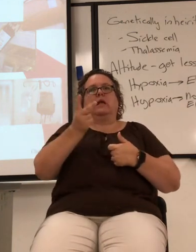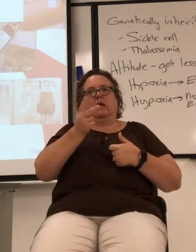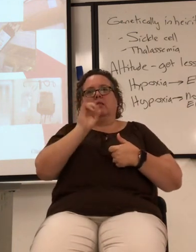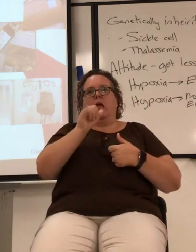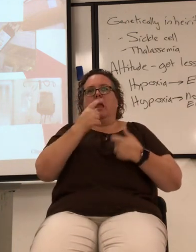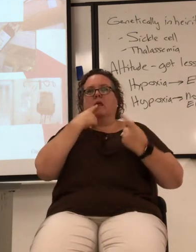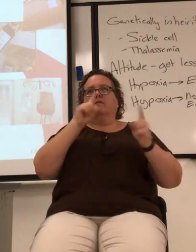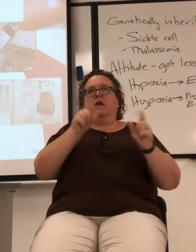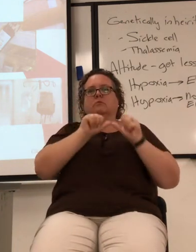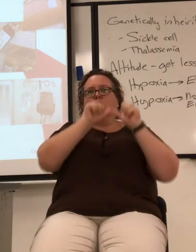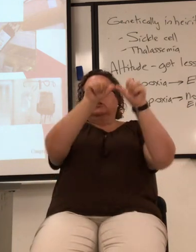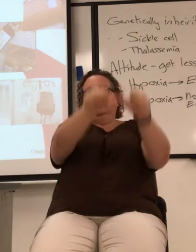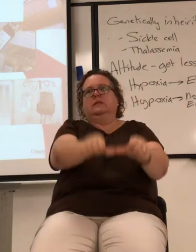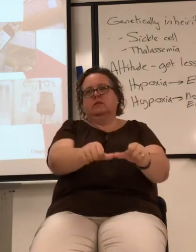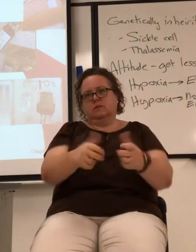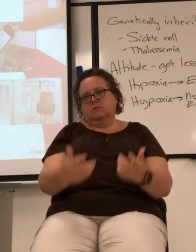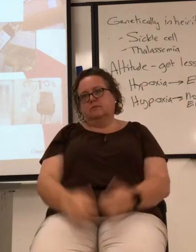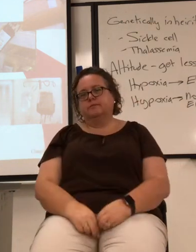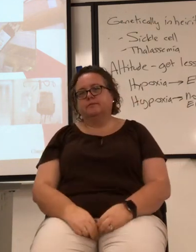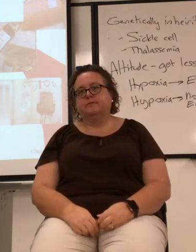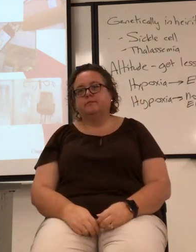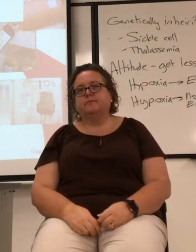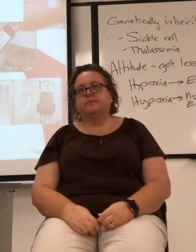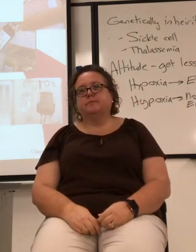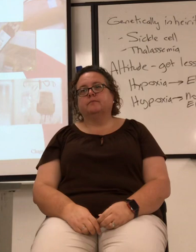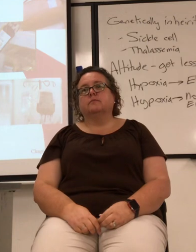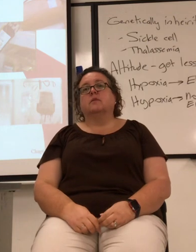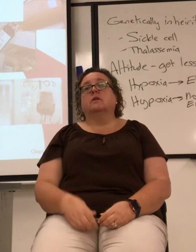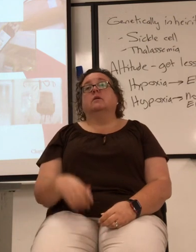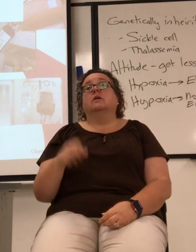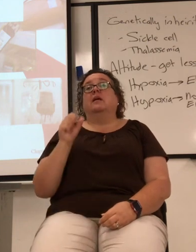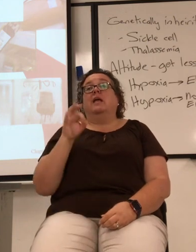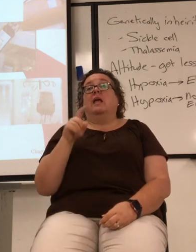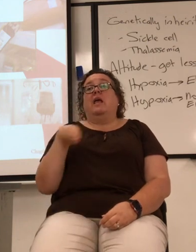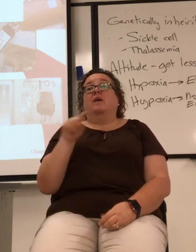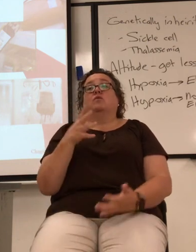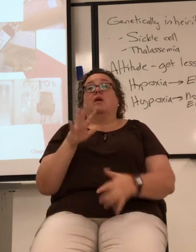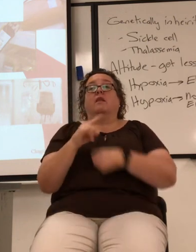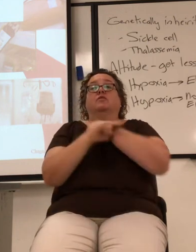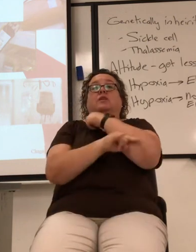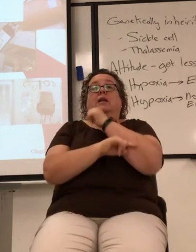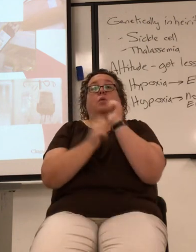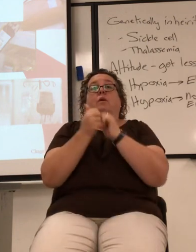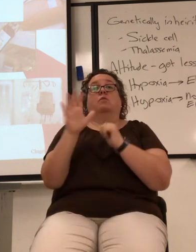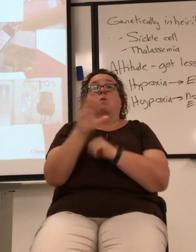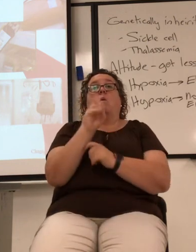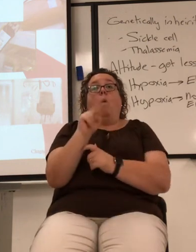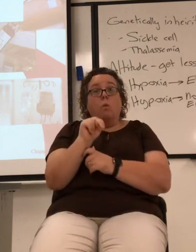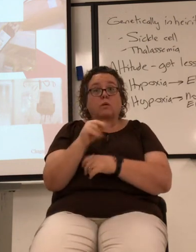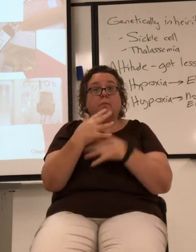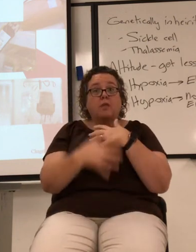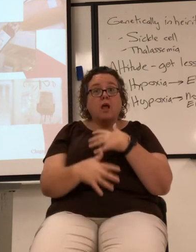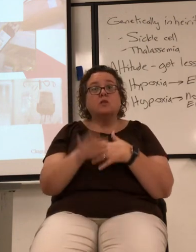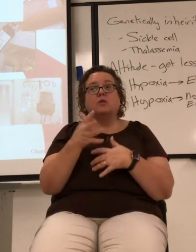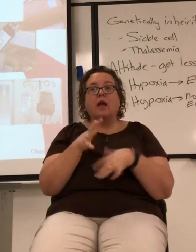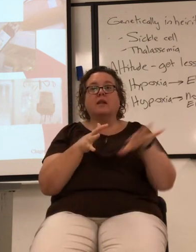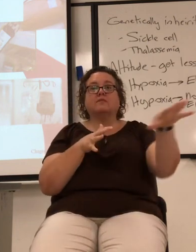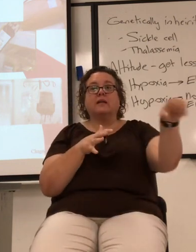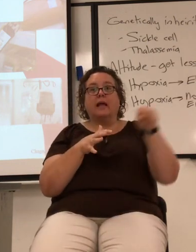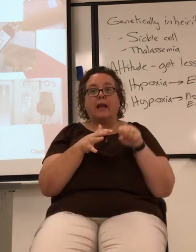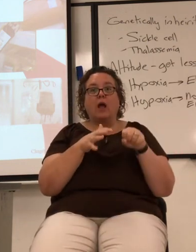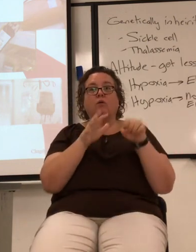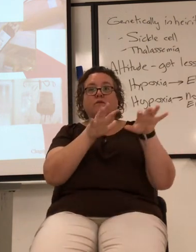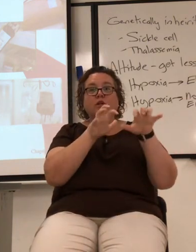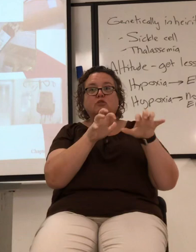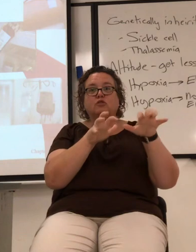persist. Okay, so if you're kind of cheating with your own blood, this is how you do it. Just take it out, train